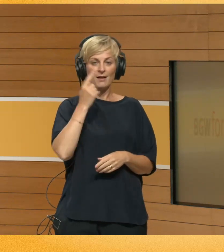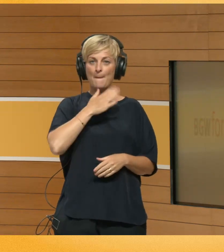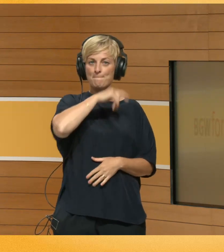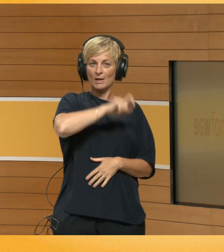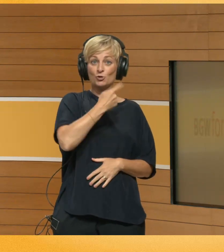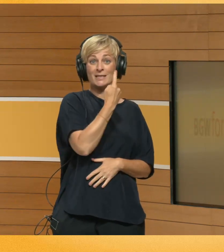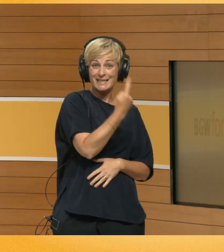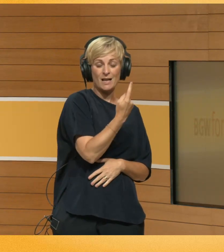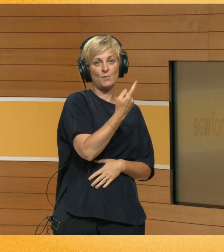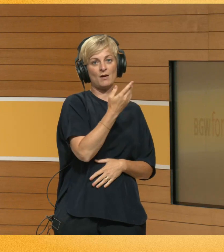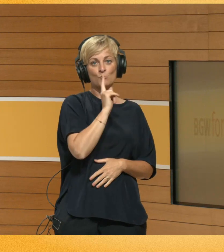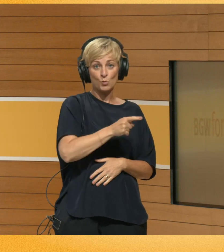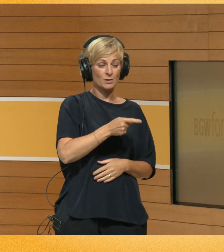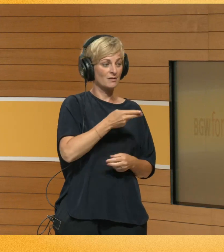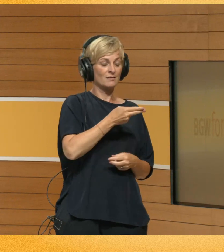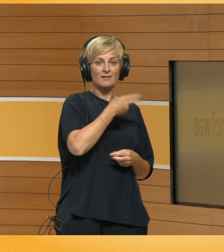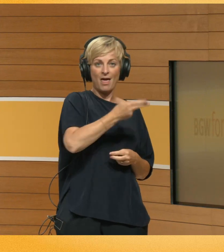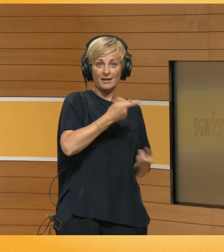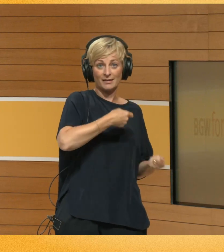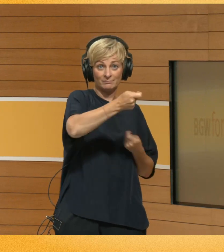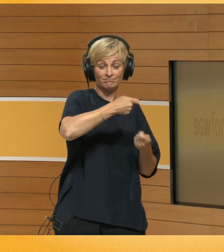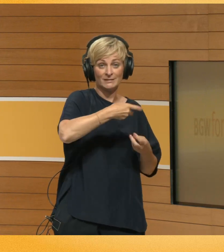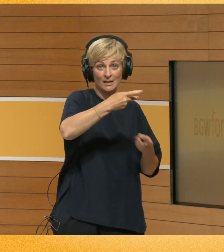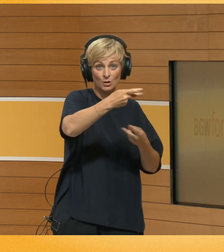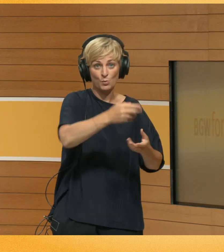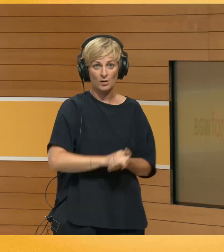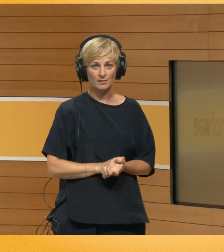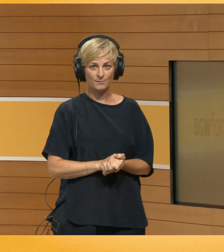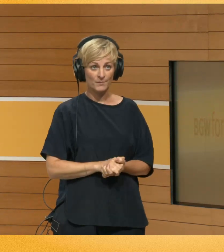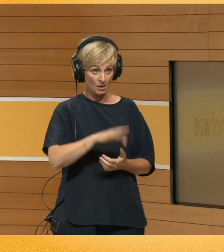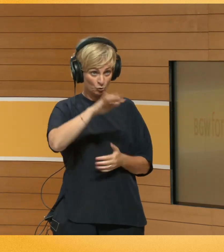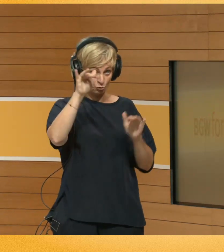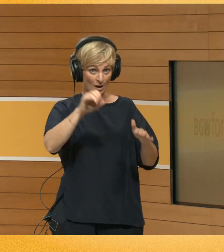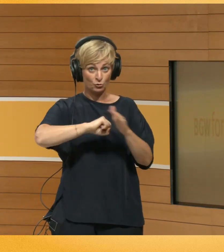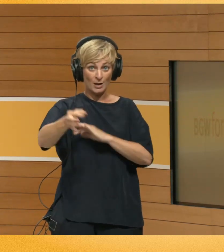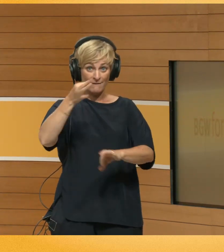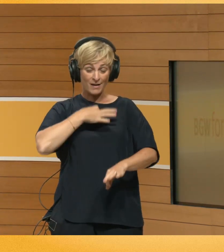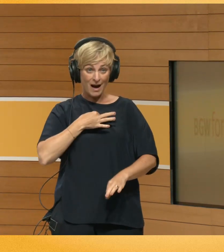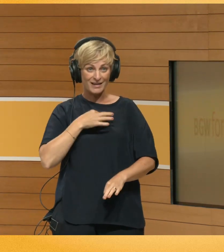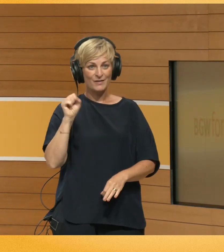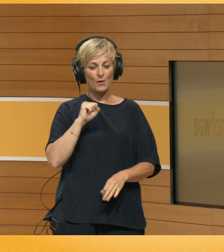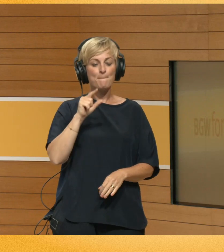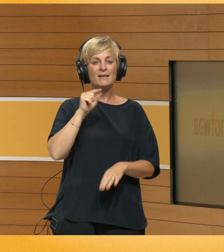if there is one from the audience before we move on, so we still have enough time.